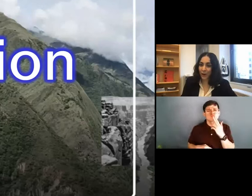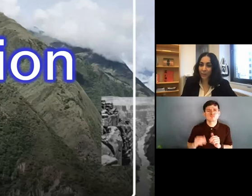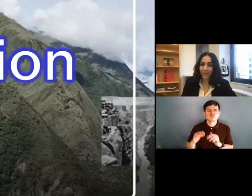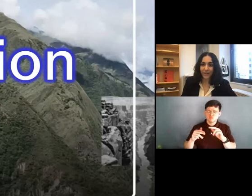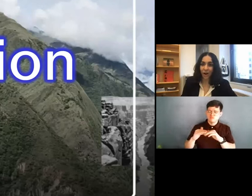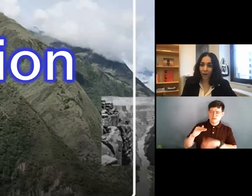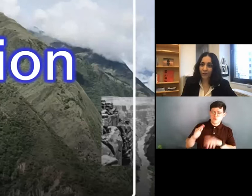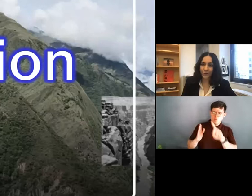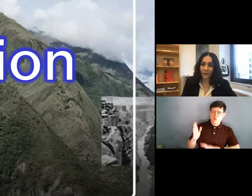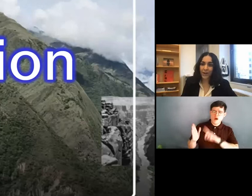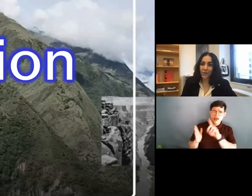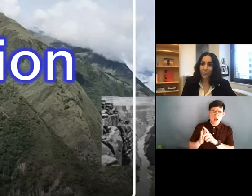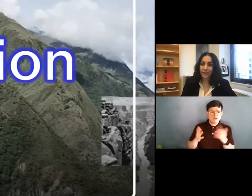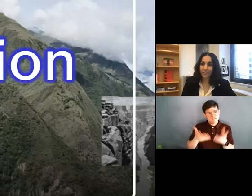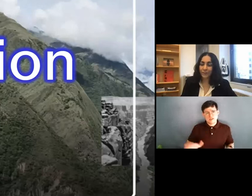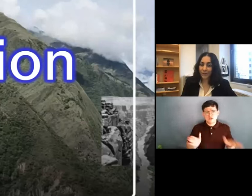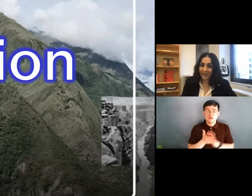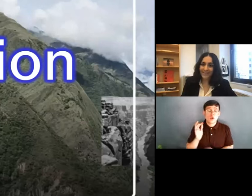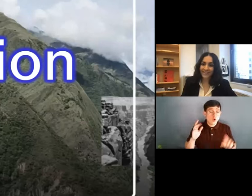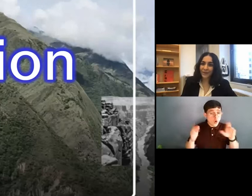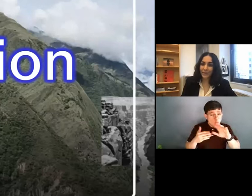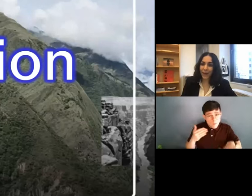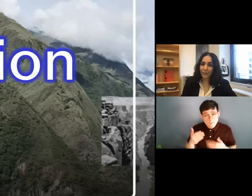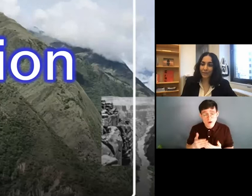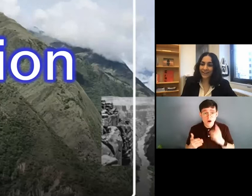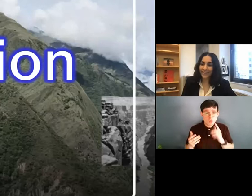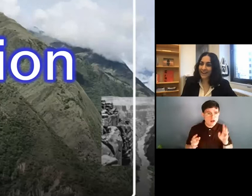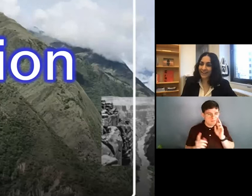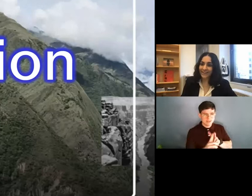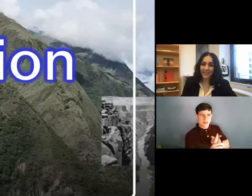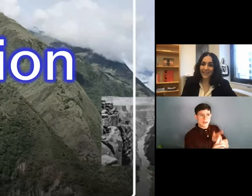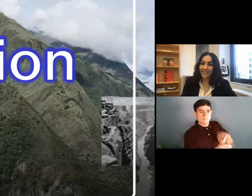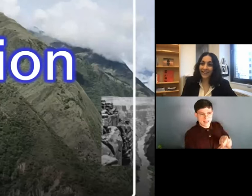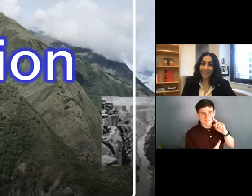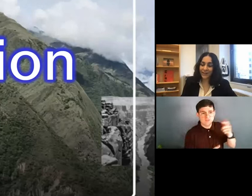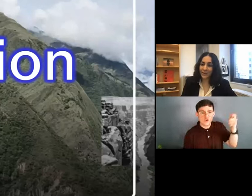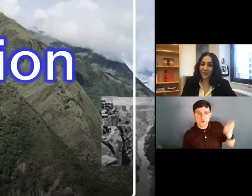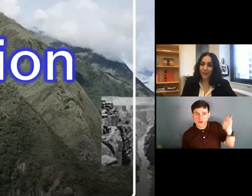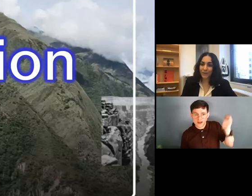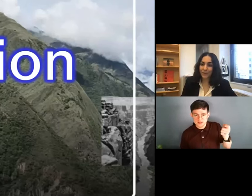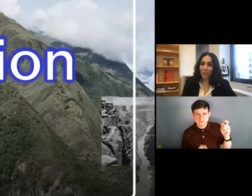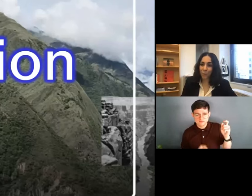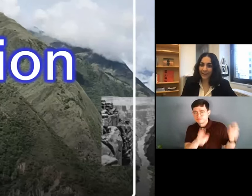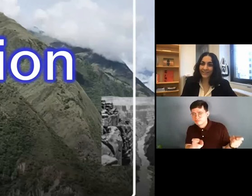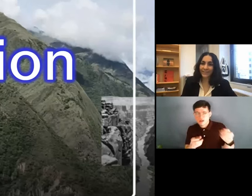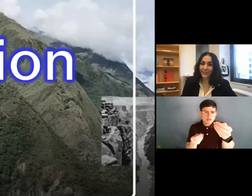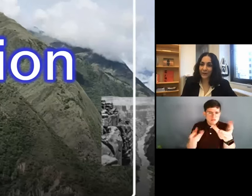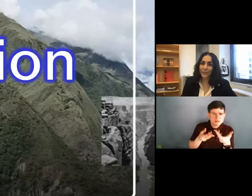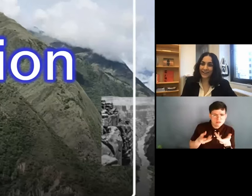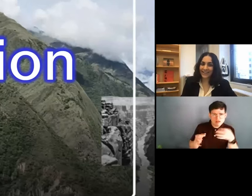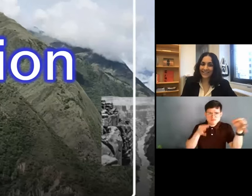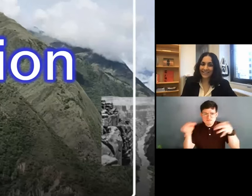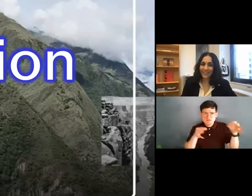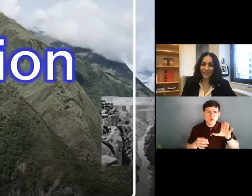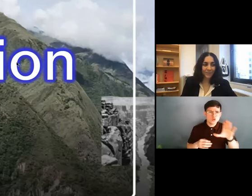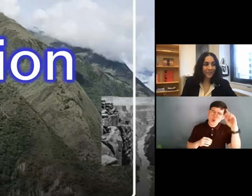I hope that all of you will be applying to the Creative Capital Grant and letting us know about your wild,